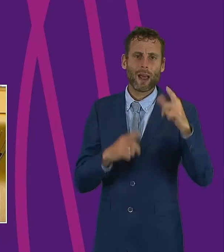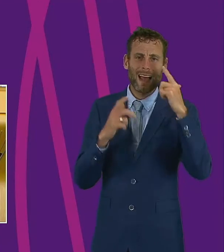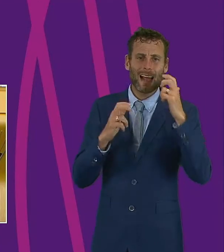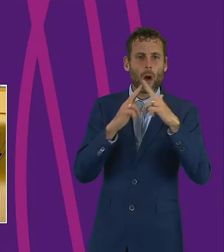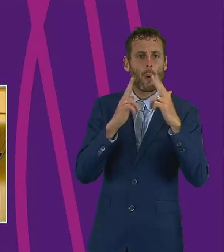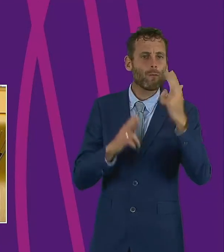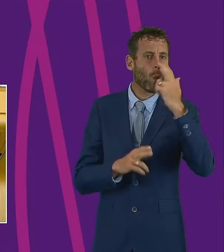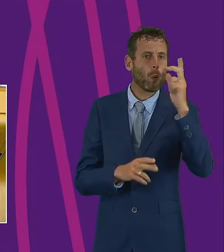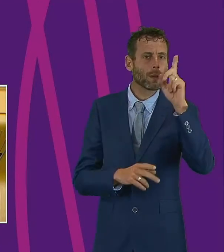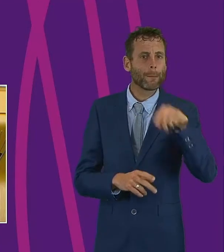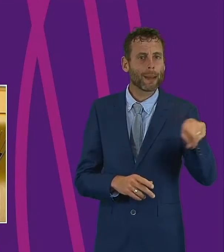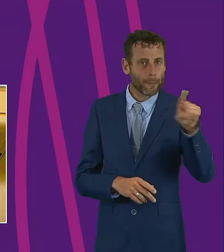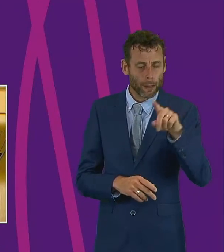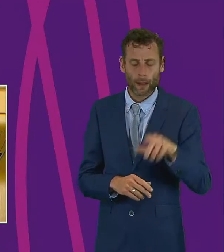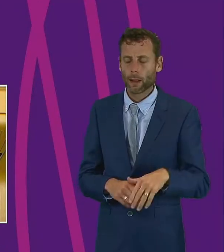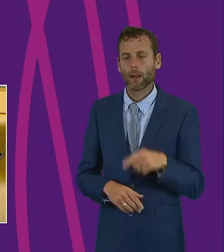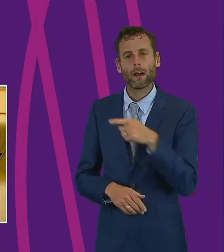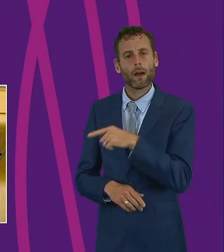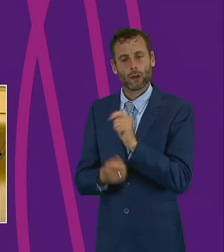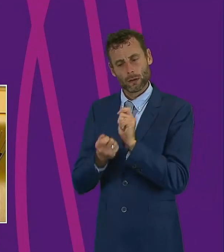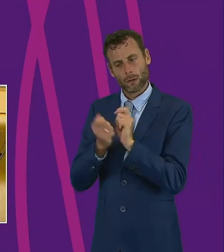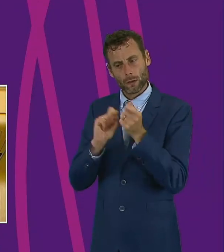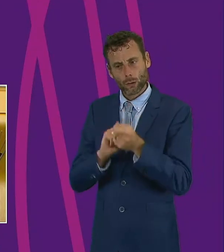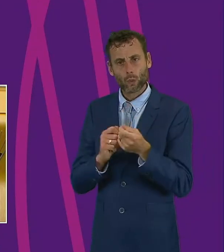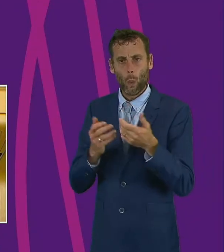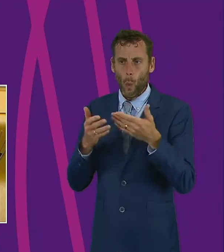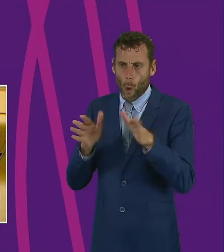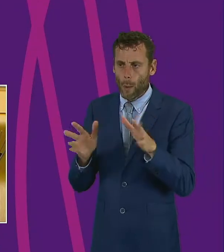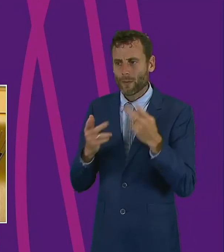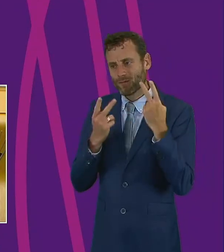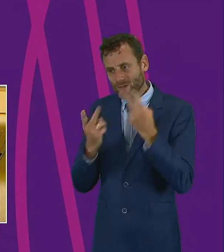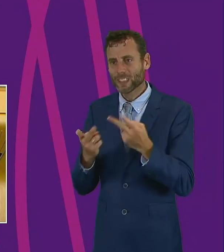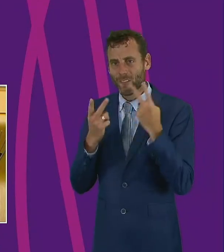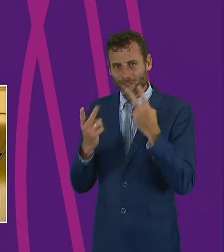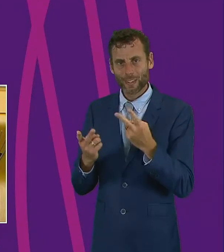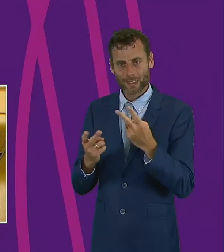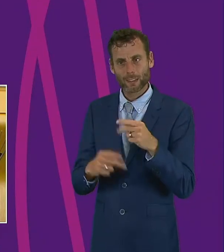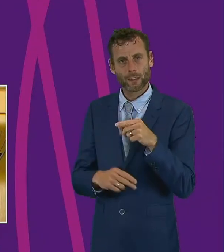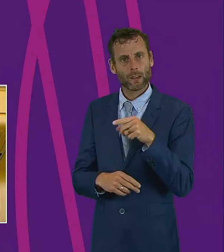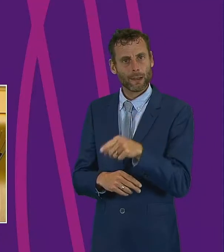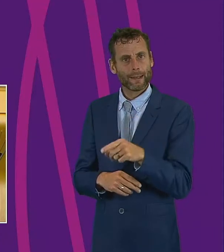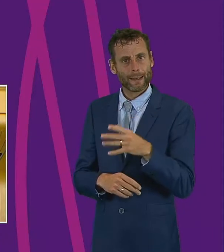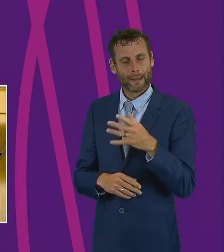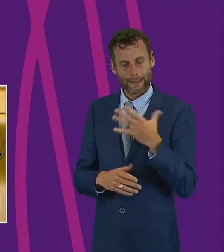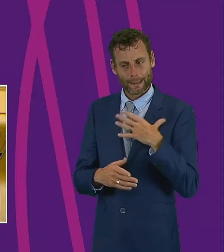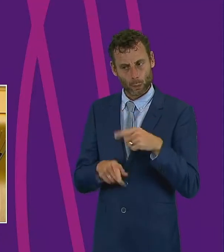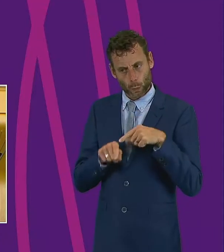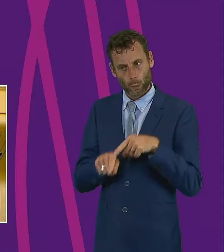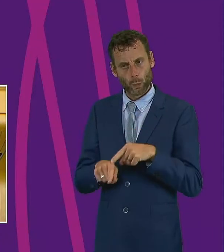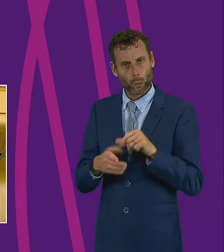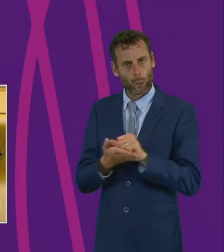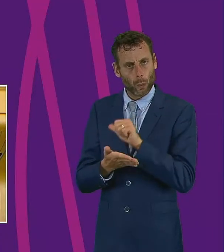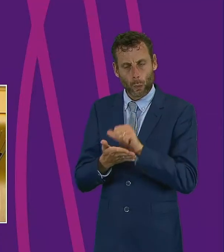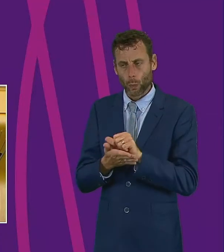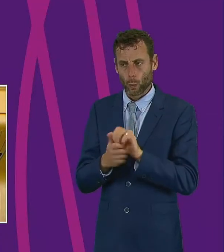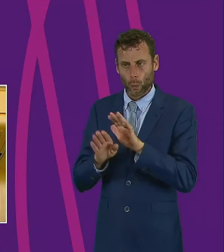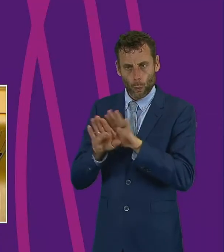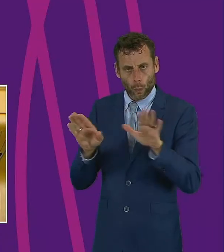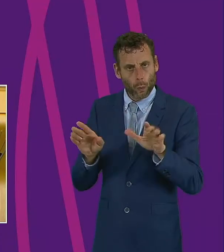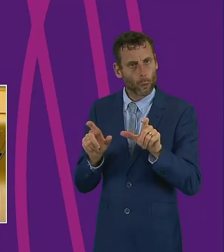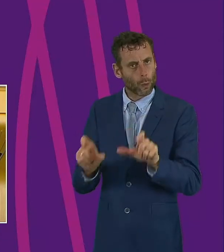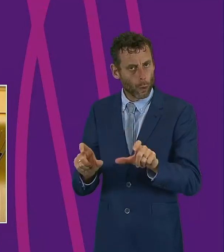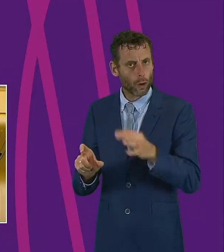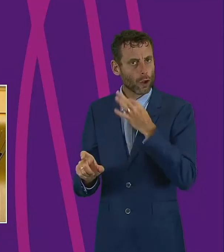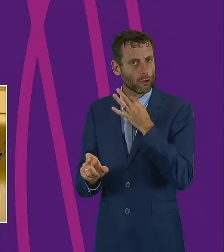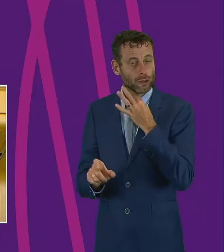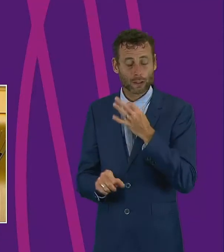hopefully take account of the lower risk faced by residents in such communities and the very different living environment they stay within.